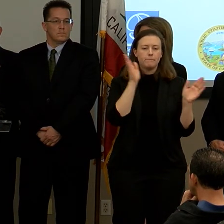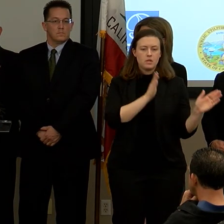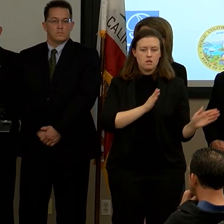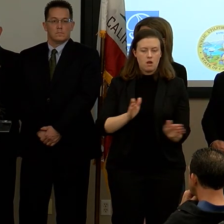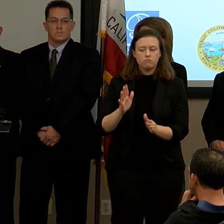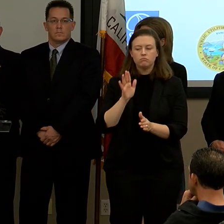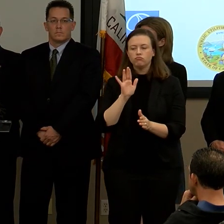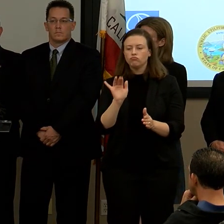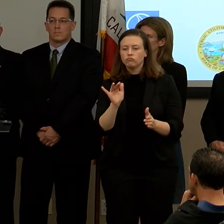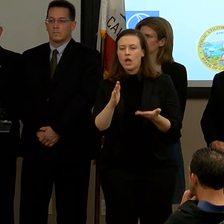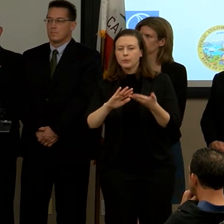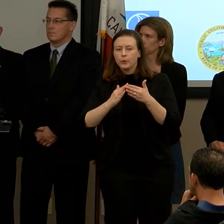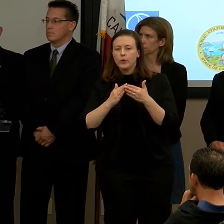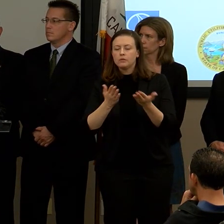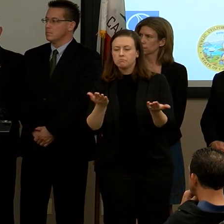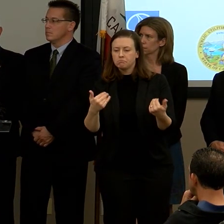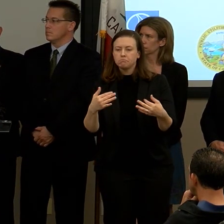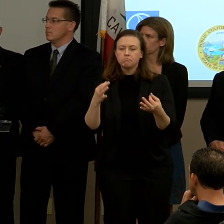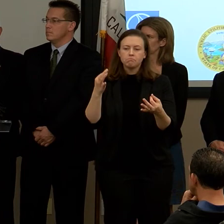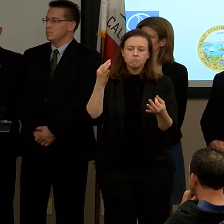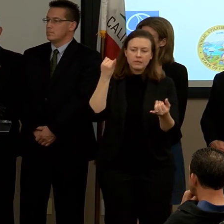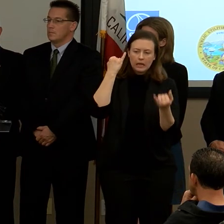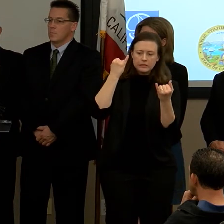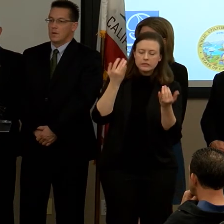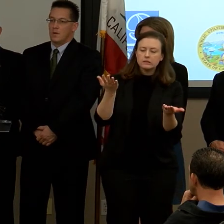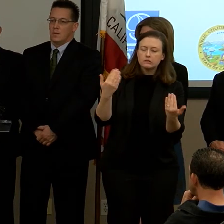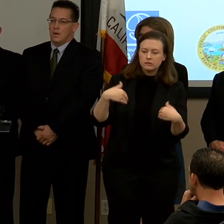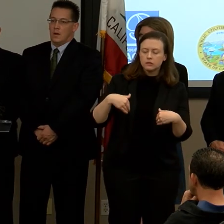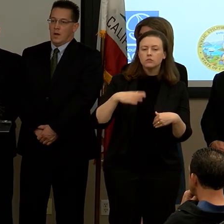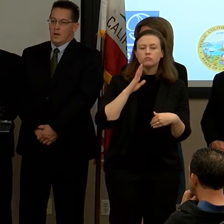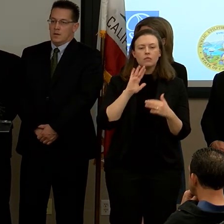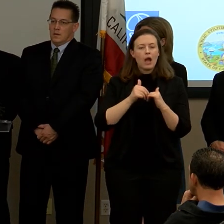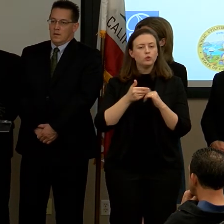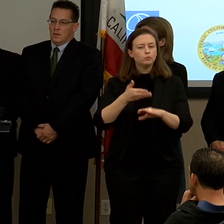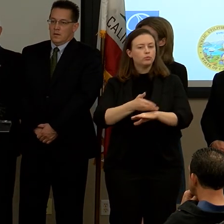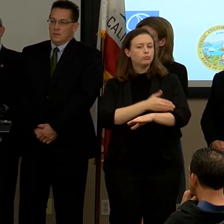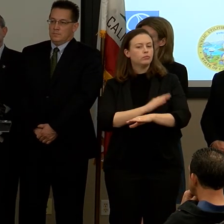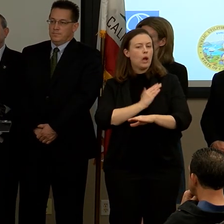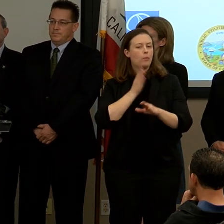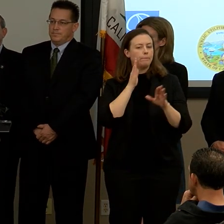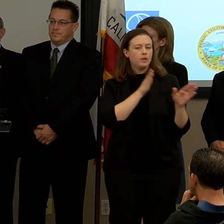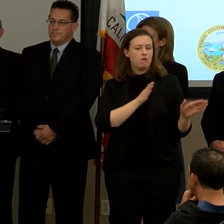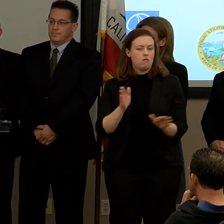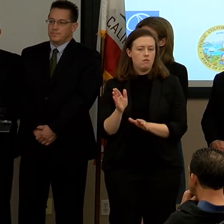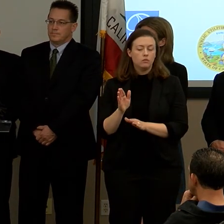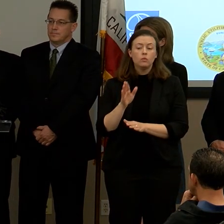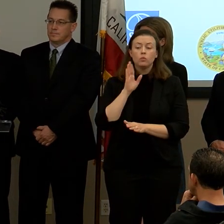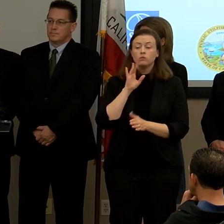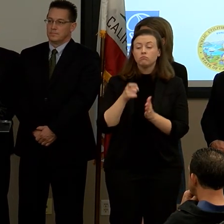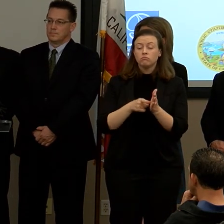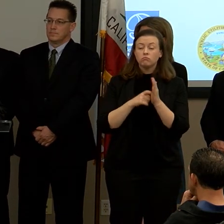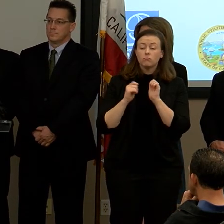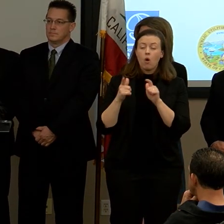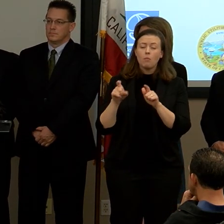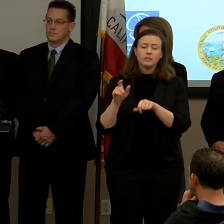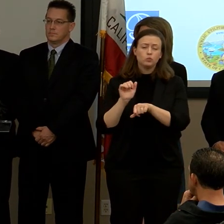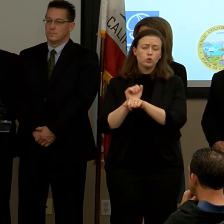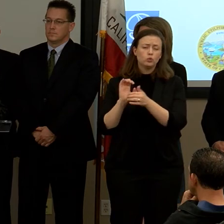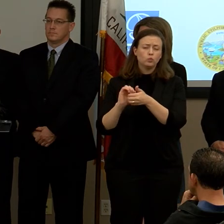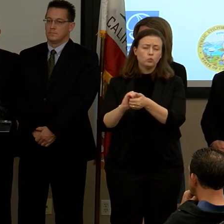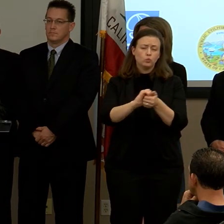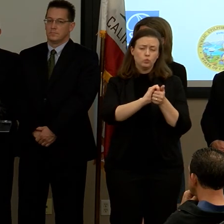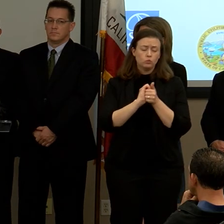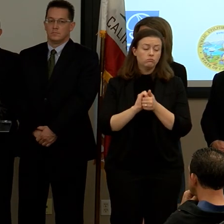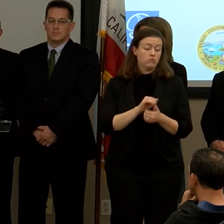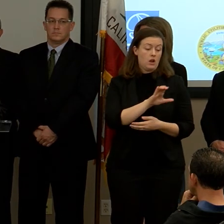input from the citizens on ideas on how we can enhance the action plan. But again, we're going to need everyone to work together, both among